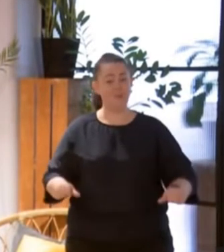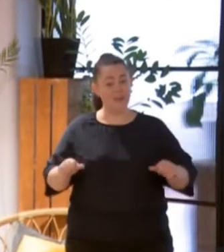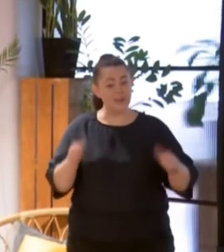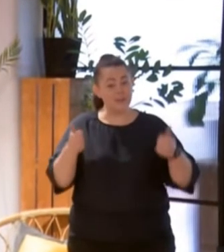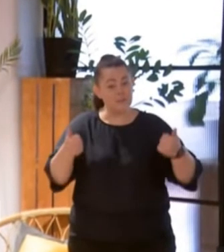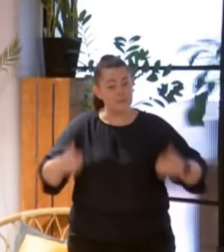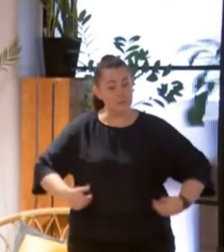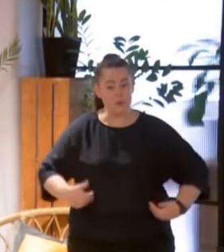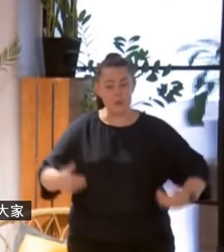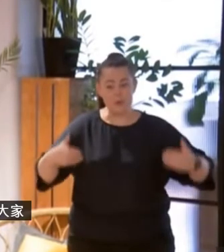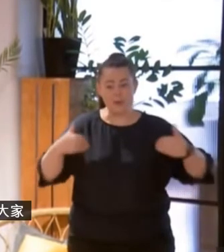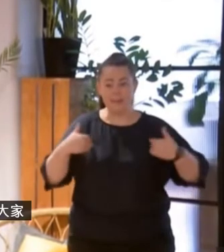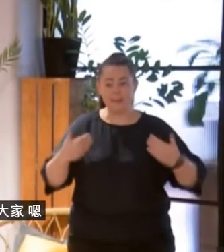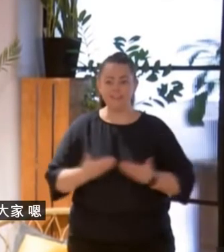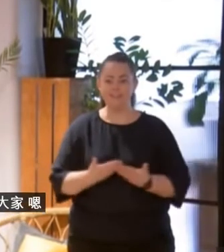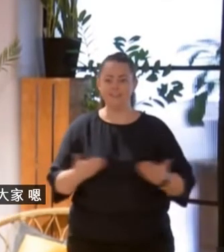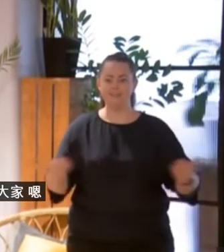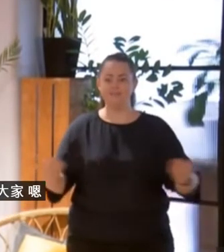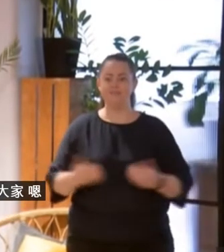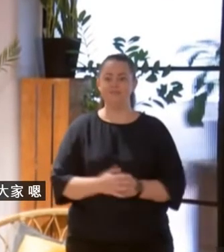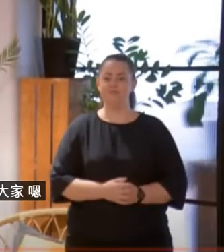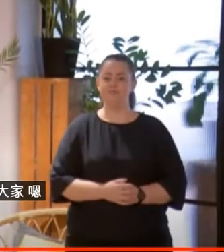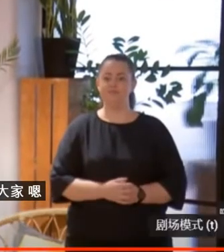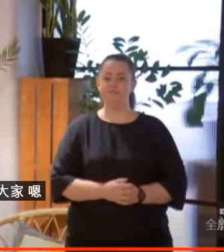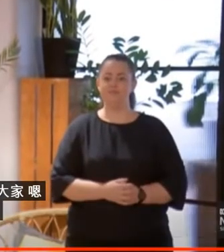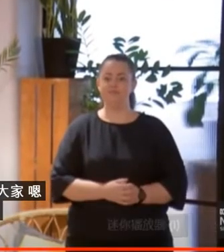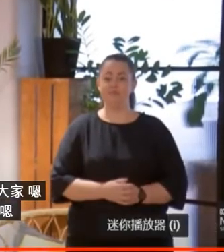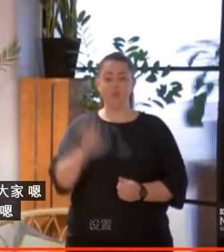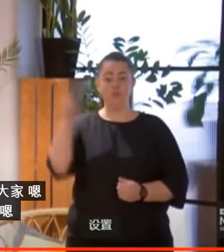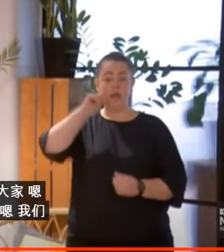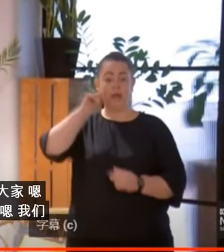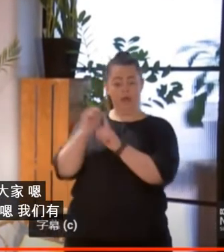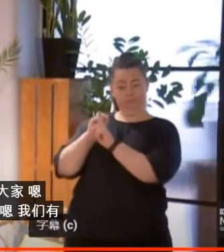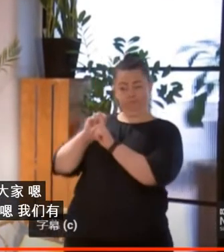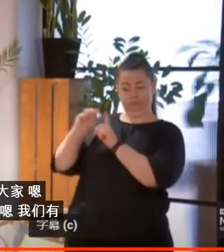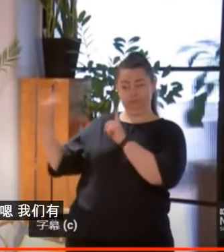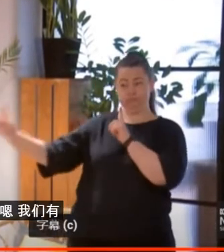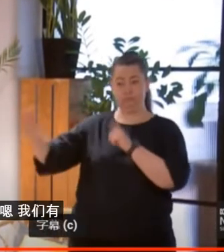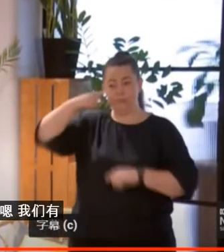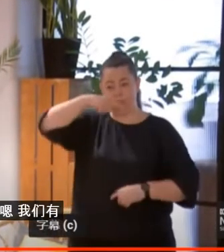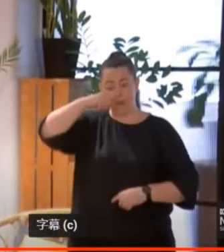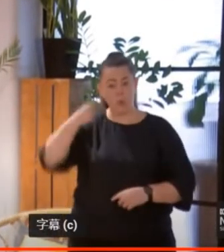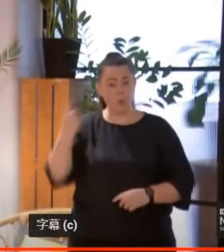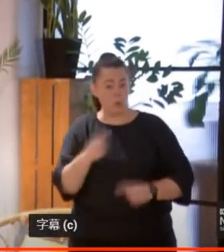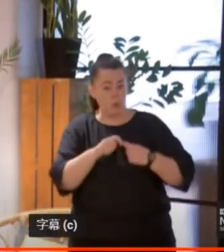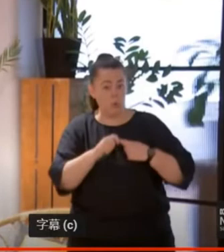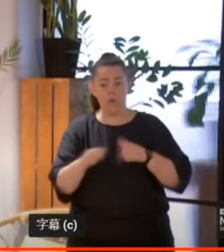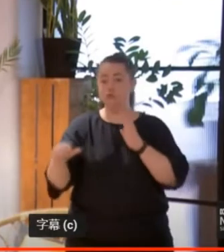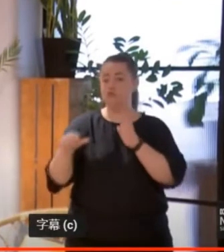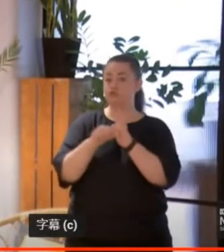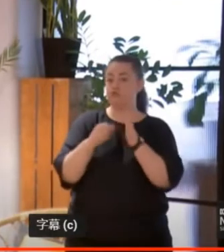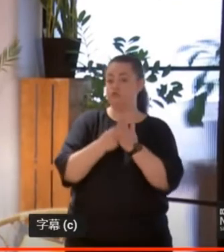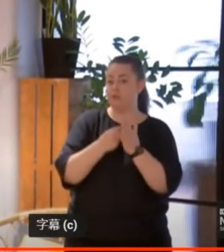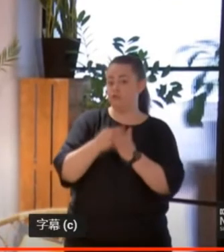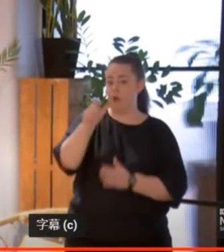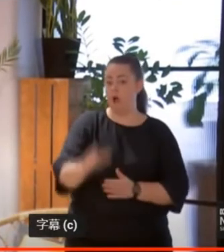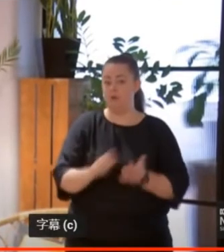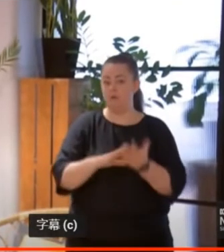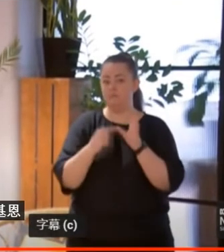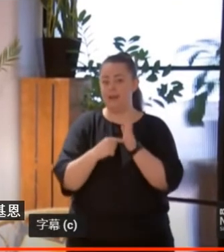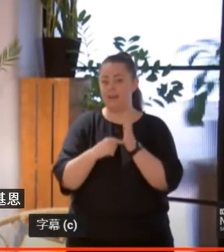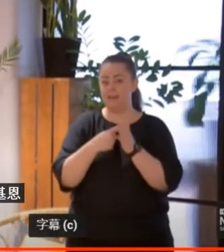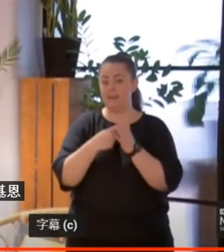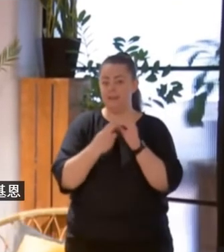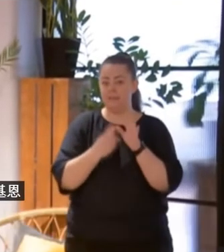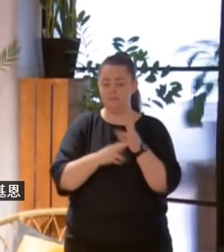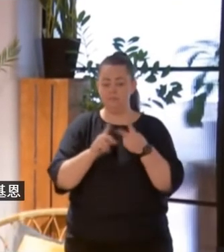Good morning, everyone. Joined today by many people. We have the Treasurer, Matt Kean, the